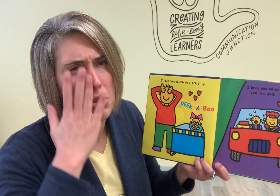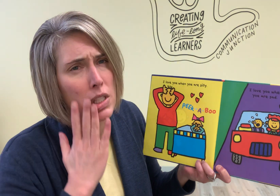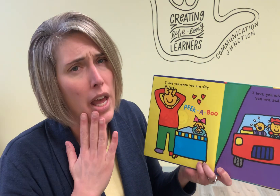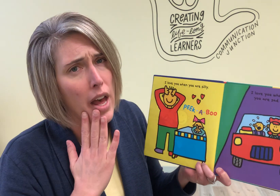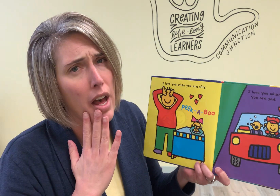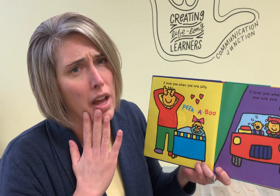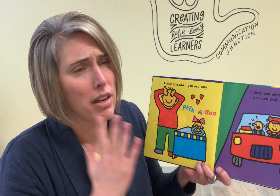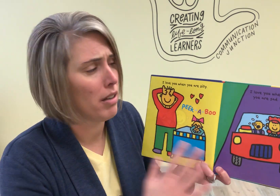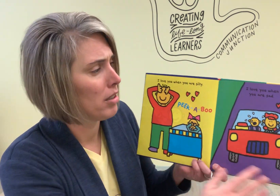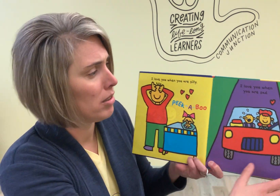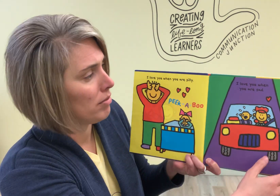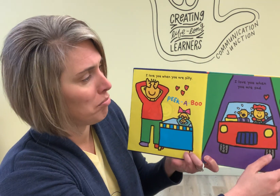sad.